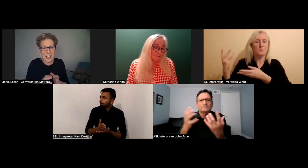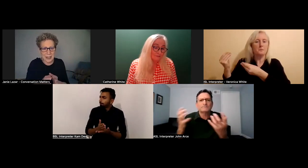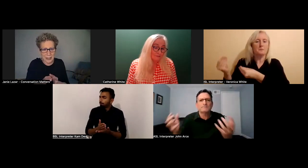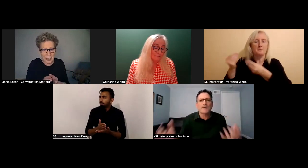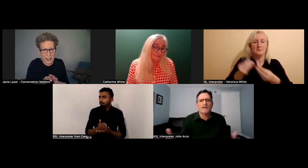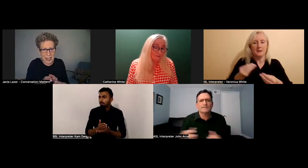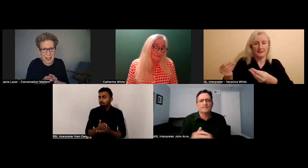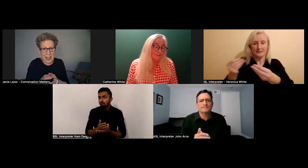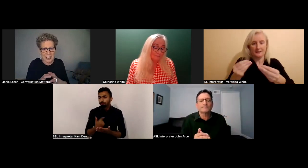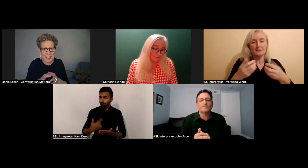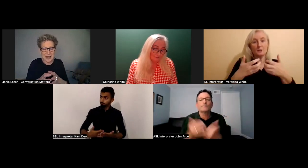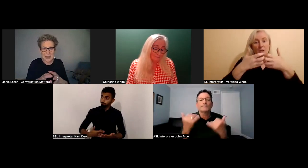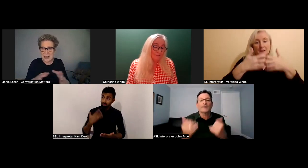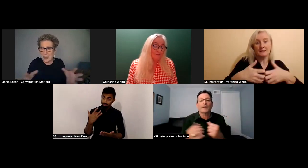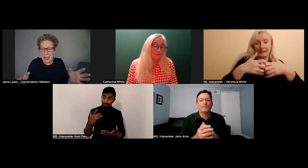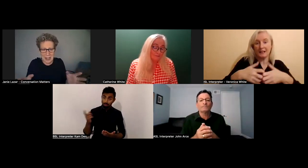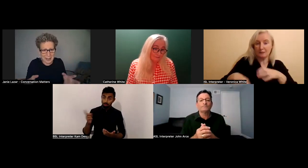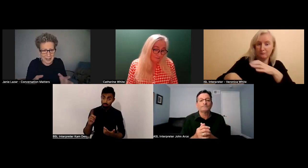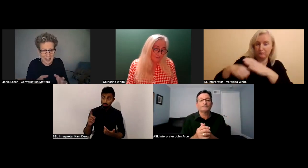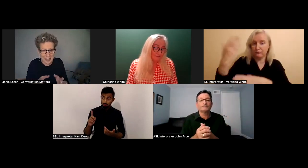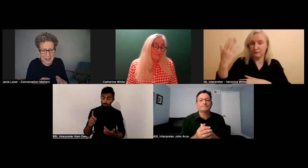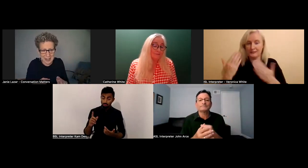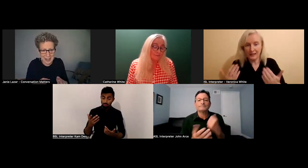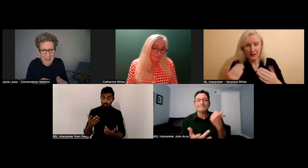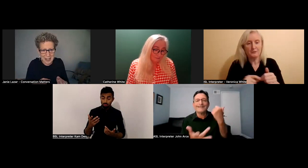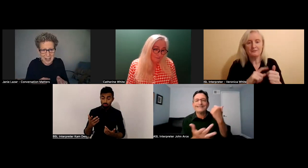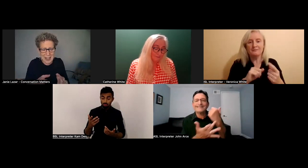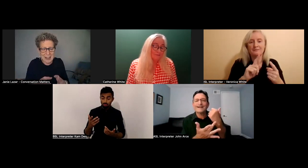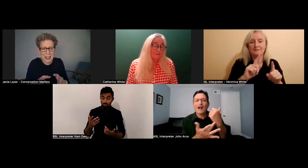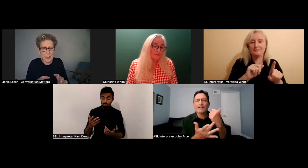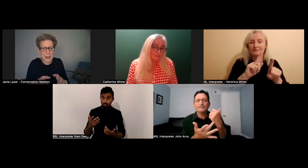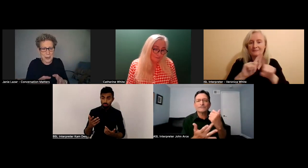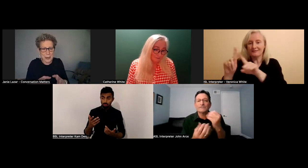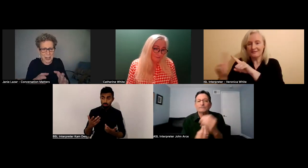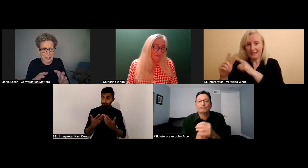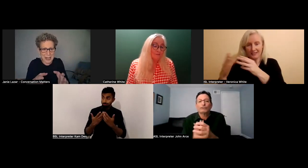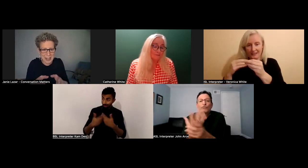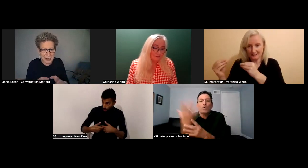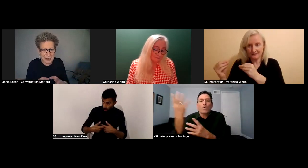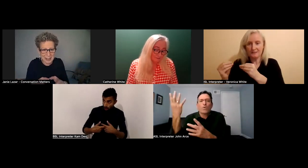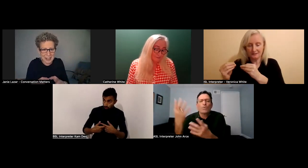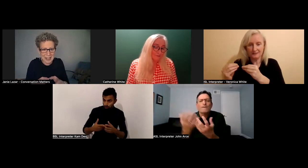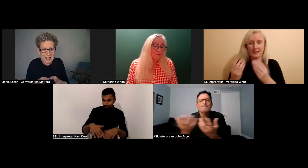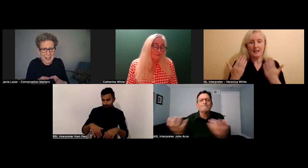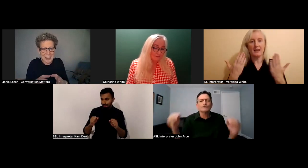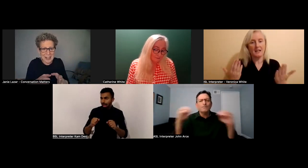of technology and so many other things, there is so much more that can be